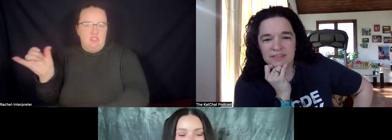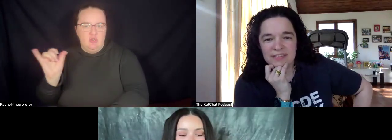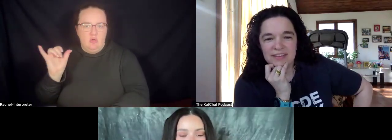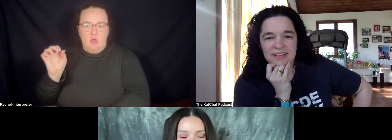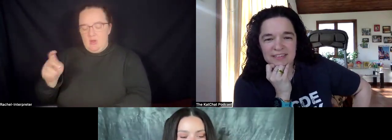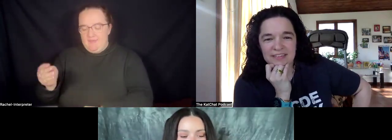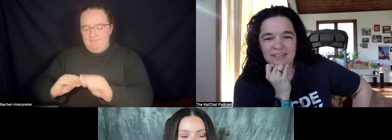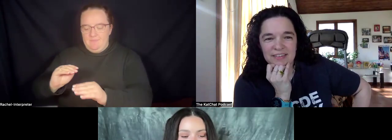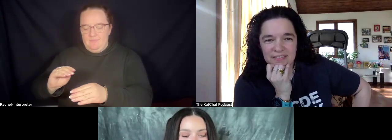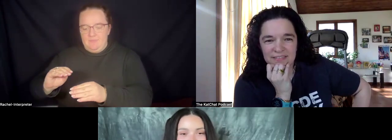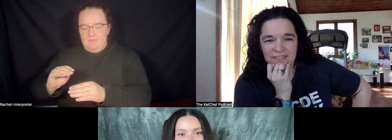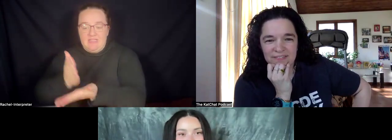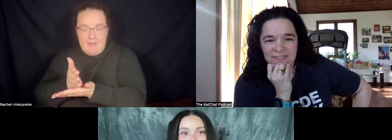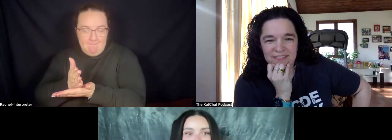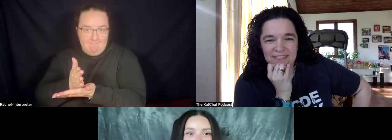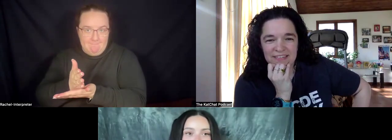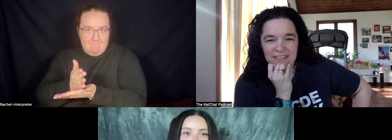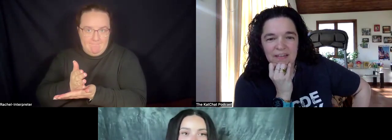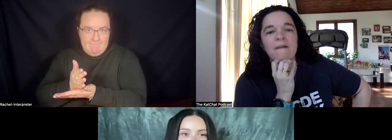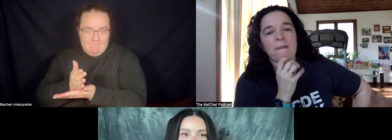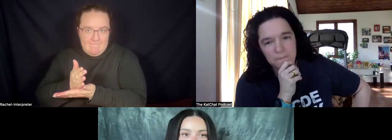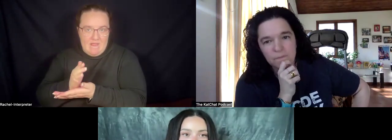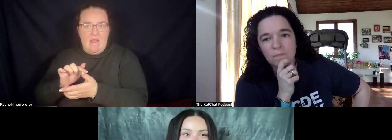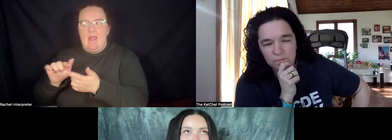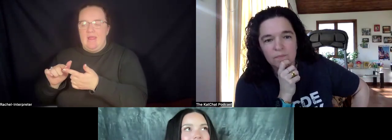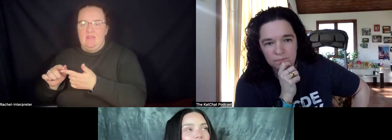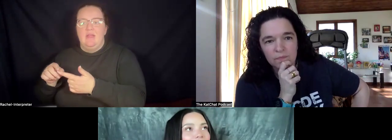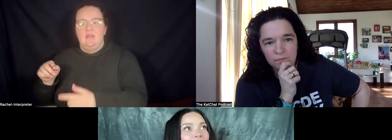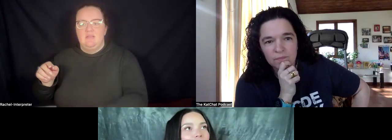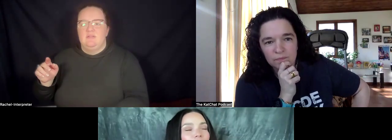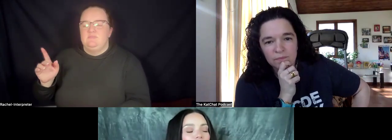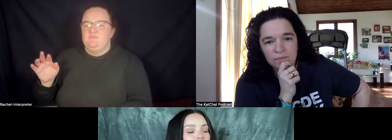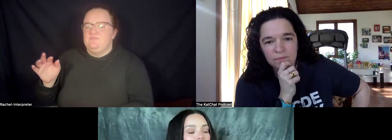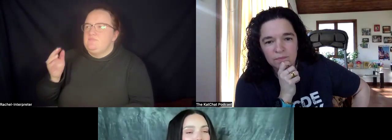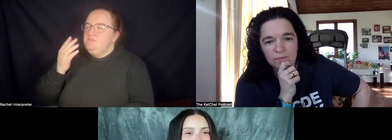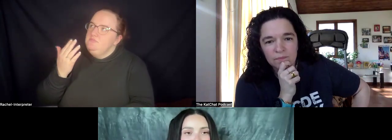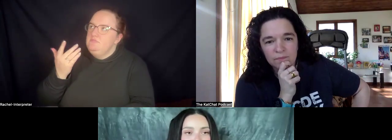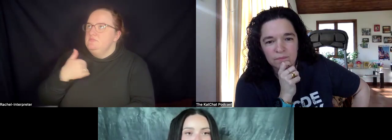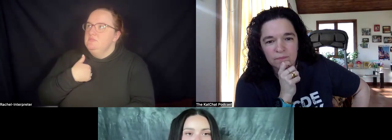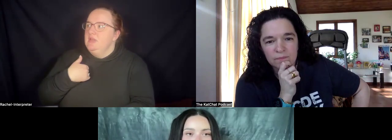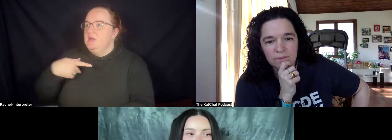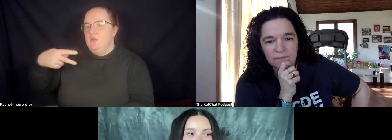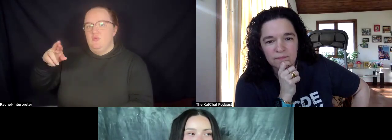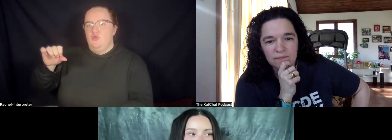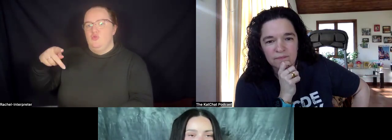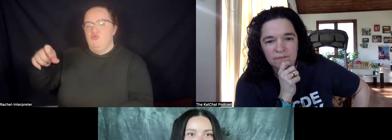okay, rap a bit, stop. Okay, and then they would have second they had the props would be wrapped